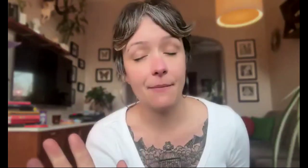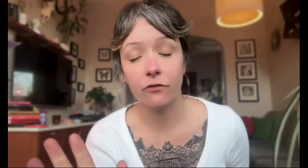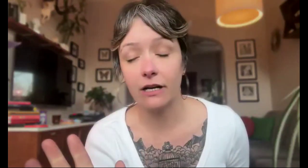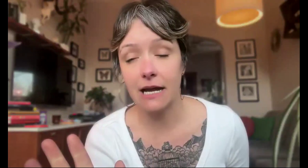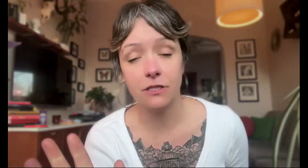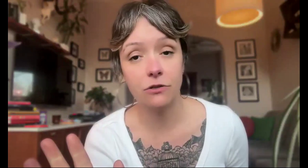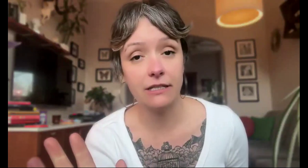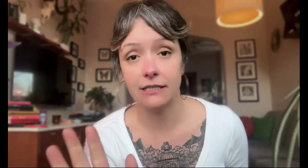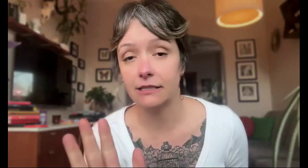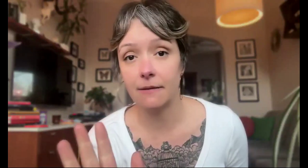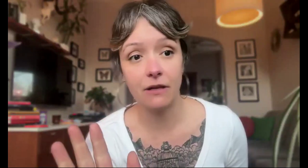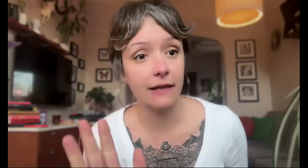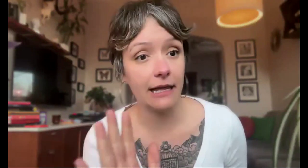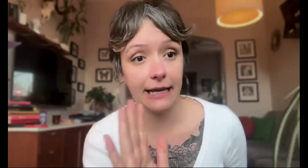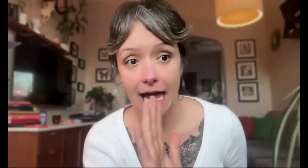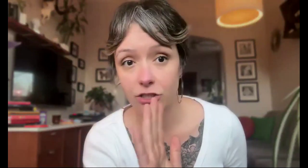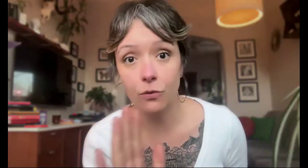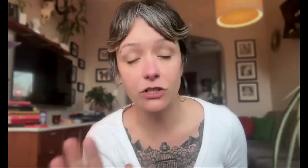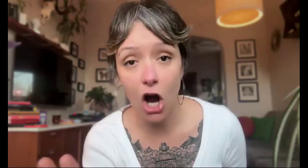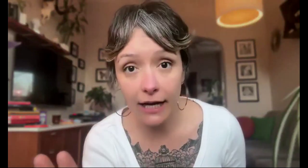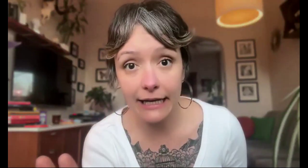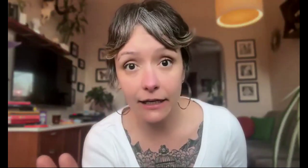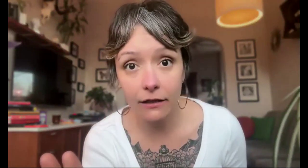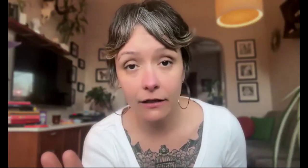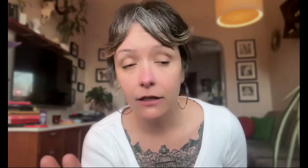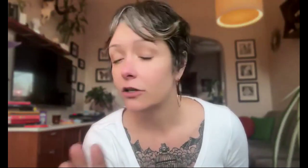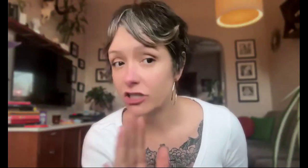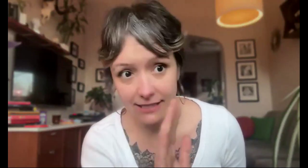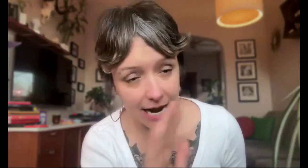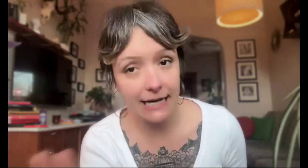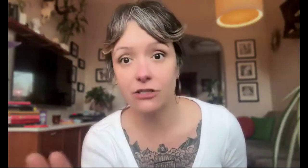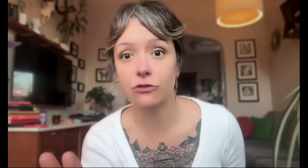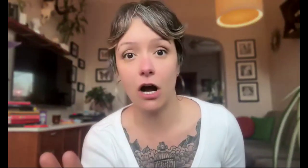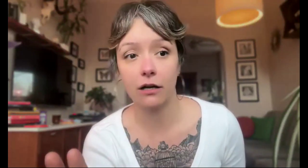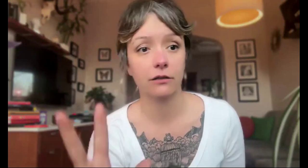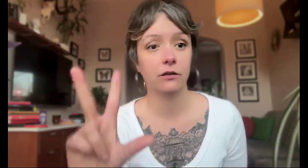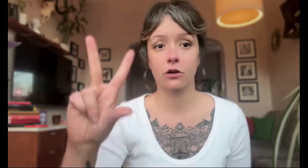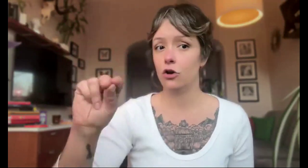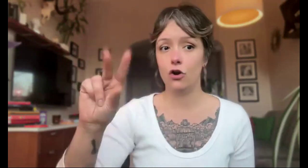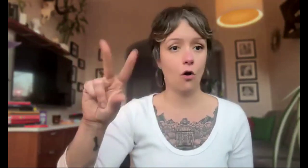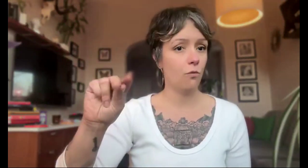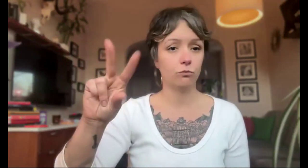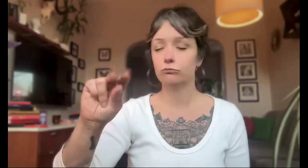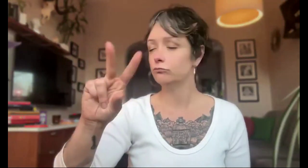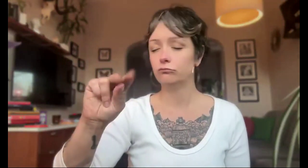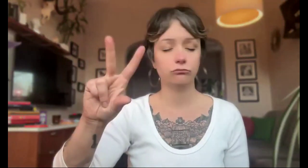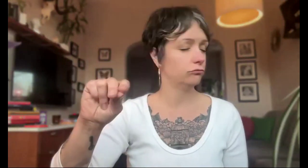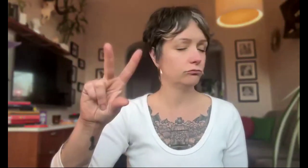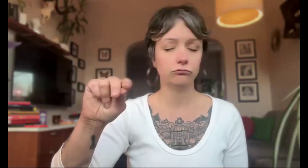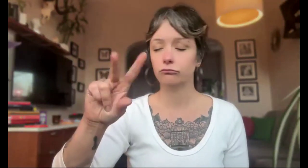time out of rug time to do this. This is something that, like, as you are talking, just sign it as you talk. No.